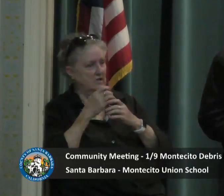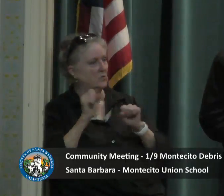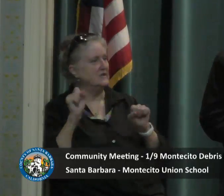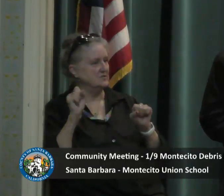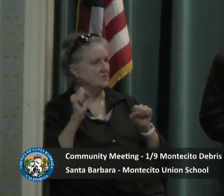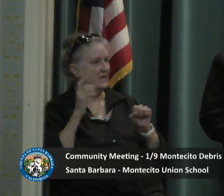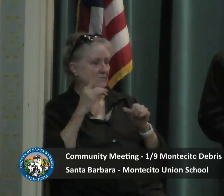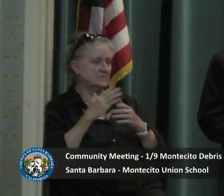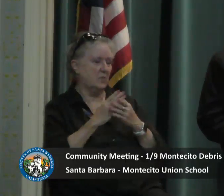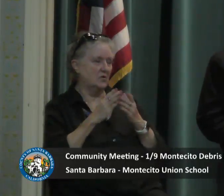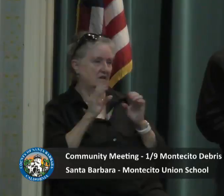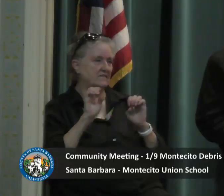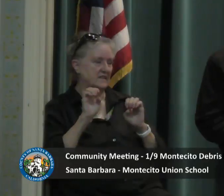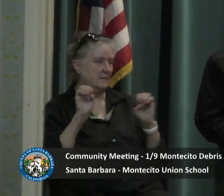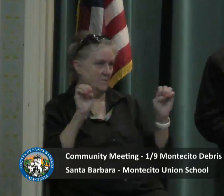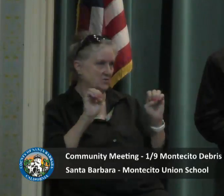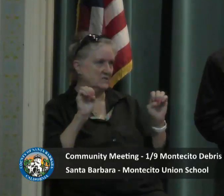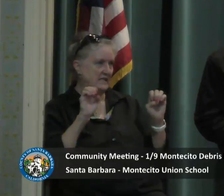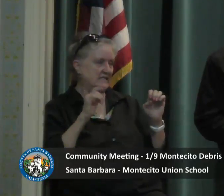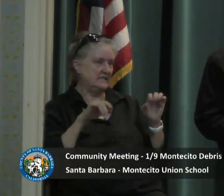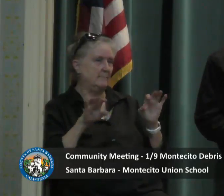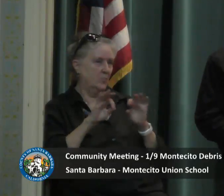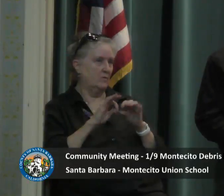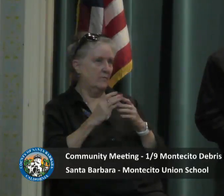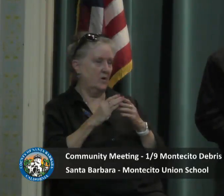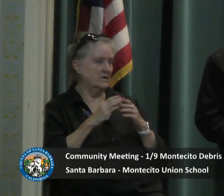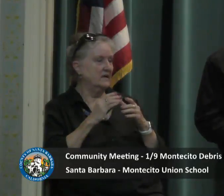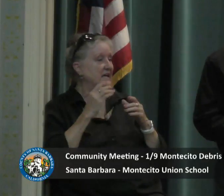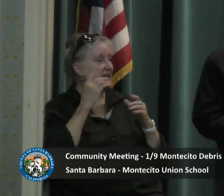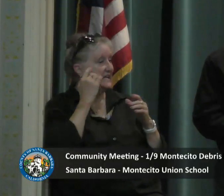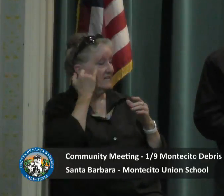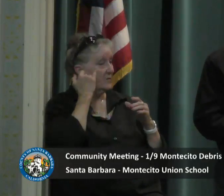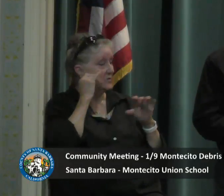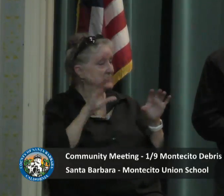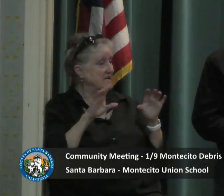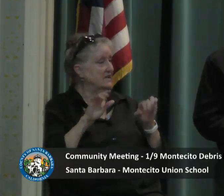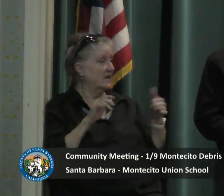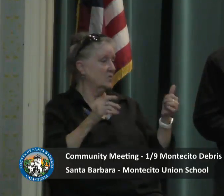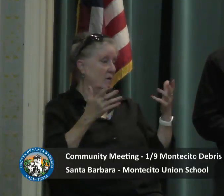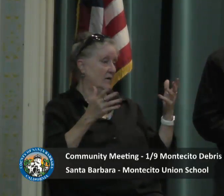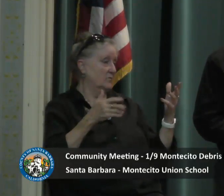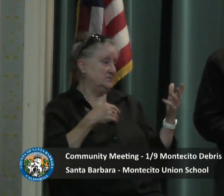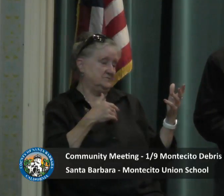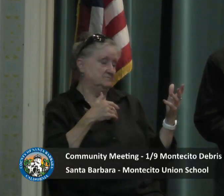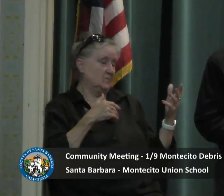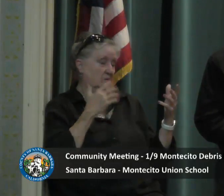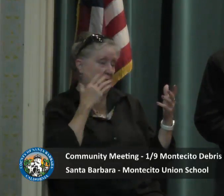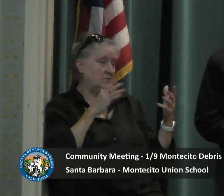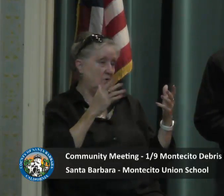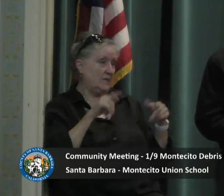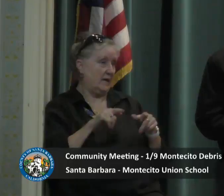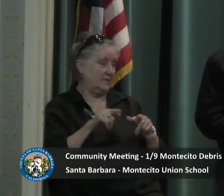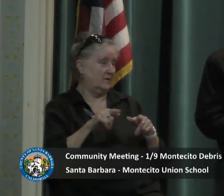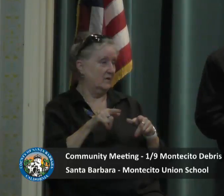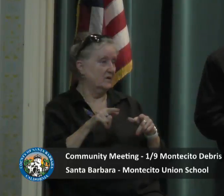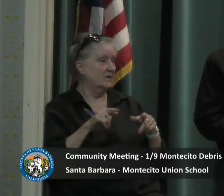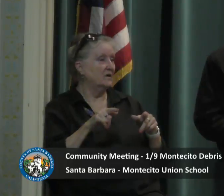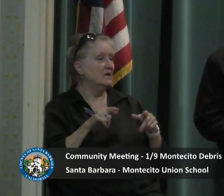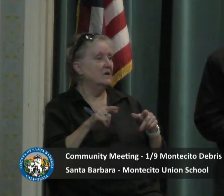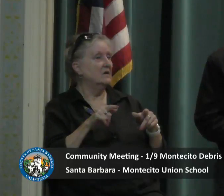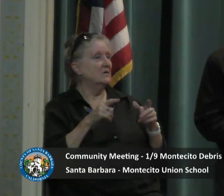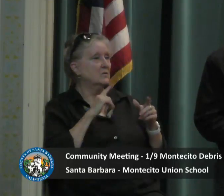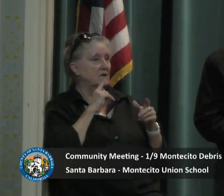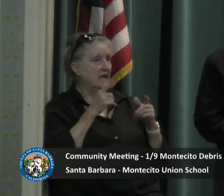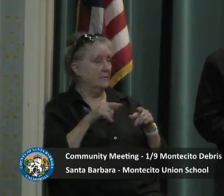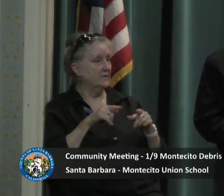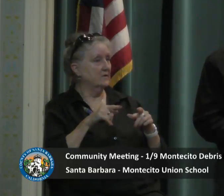emergency. And that's an important part. If it was done in another way, which we don't know that there was really much